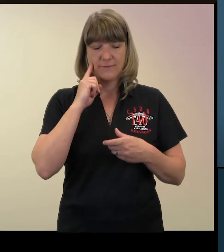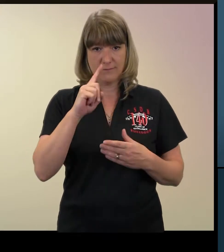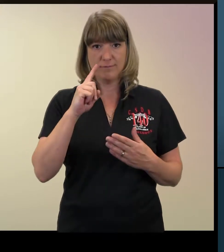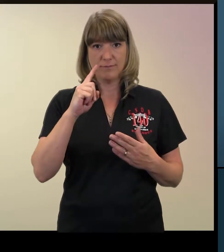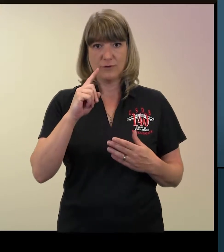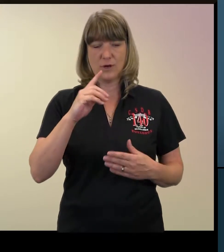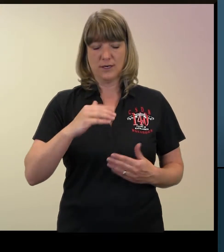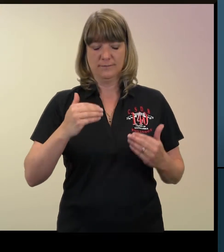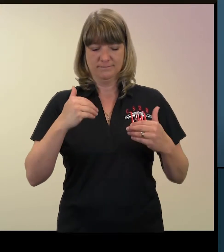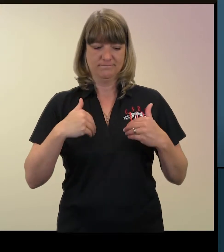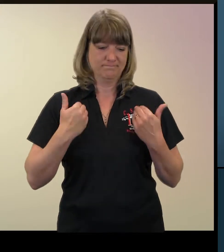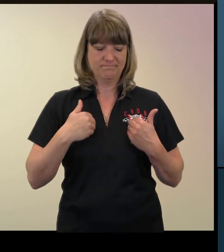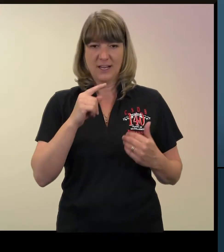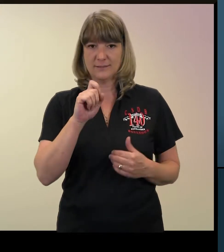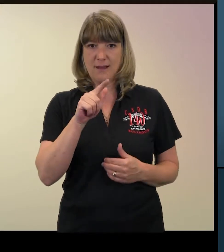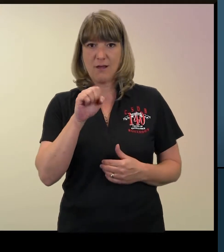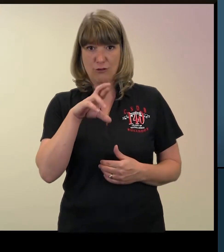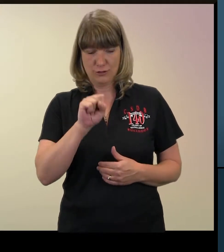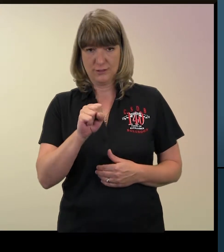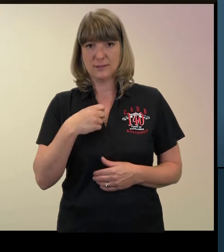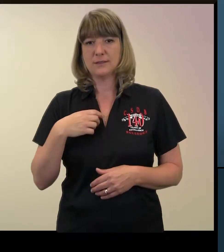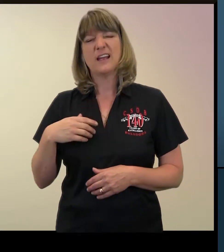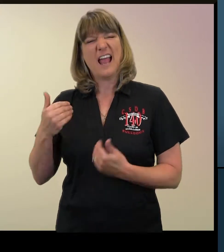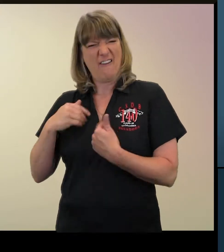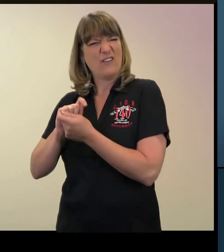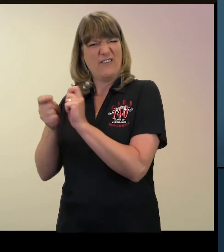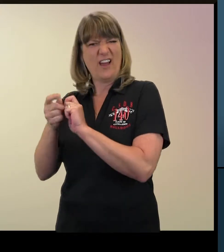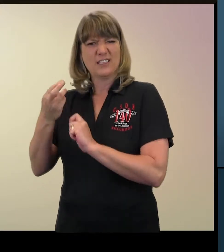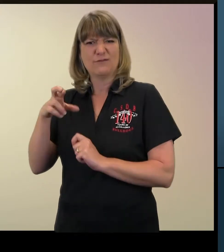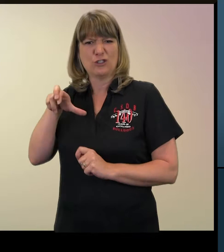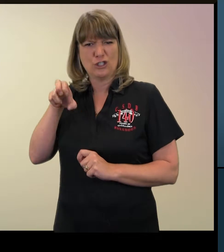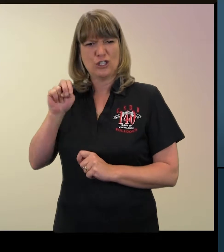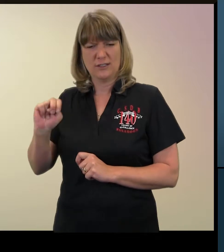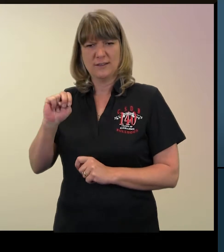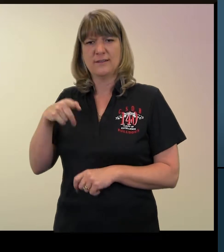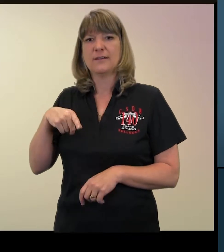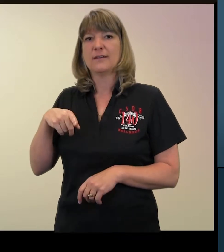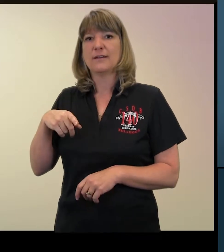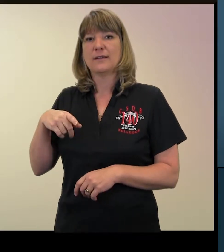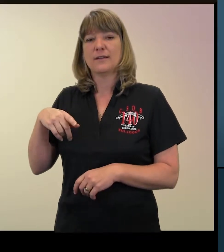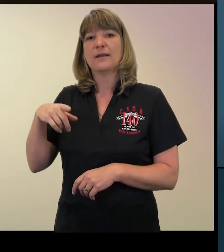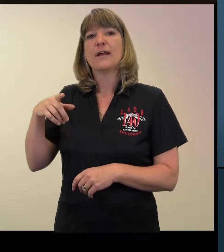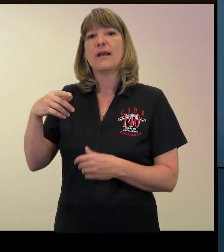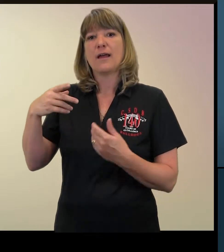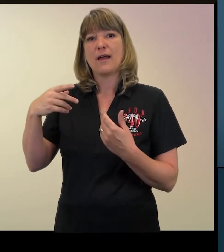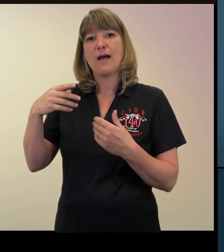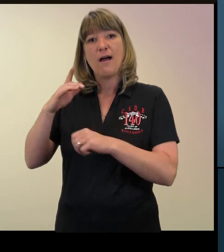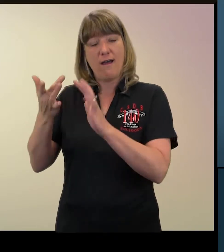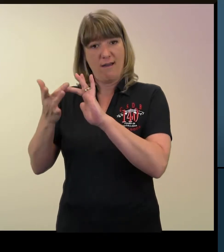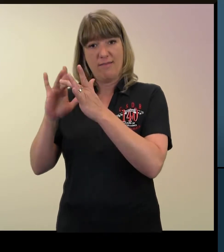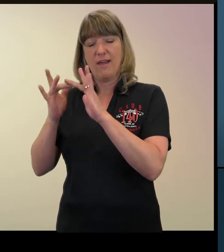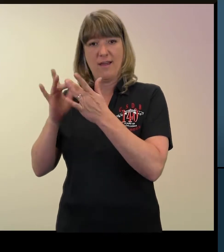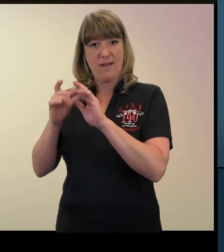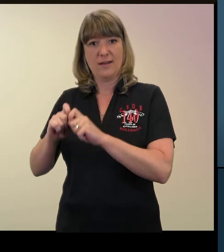available. And it's available, it's in public domain, and it's available online at the